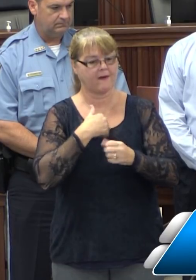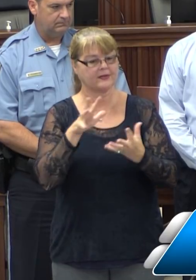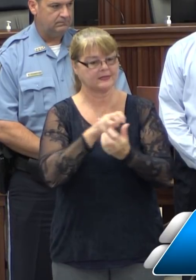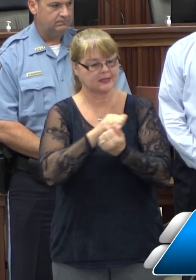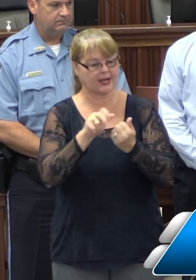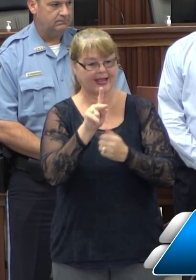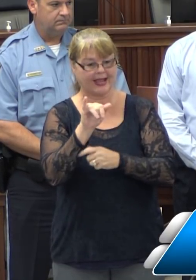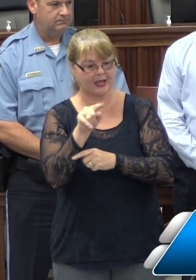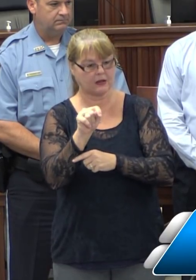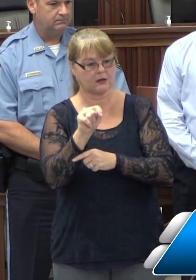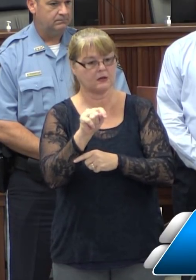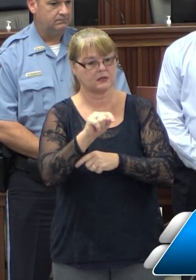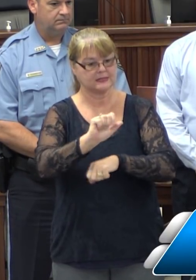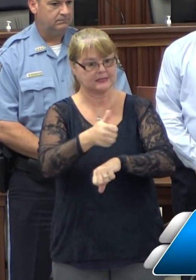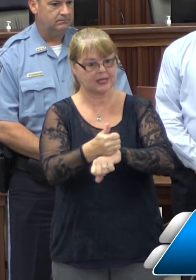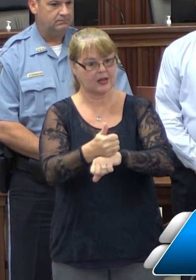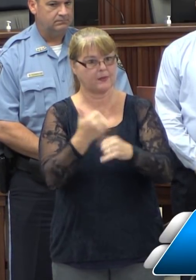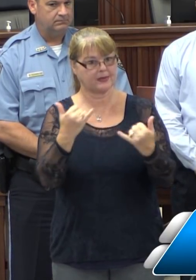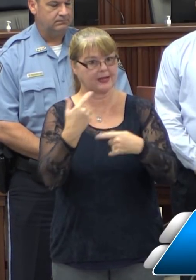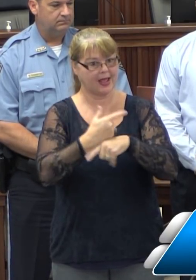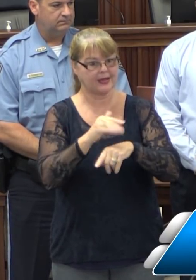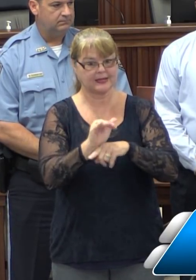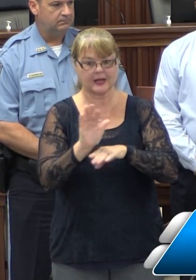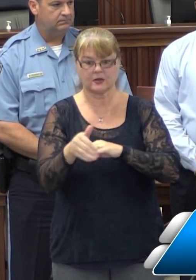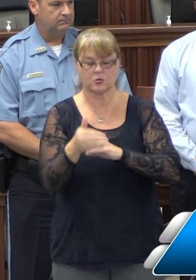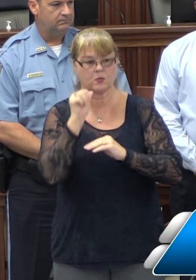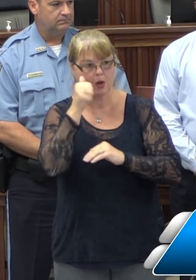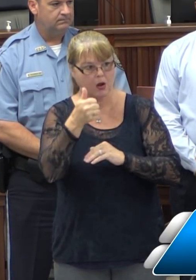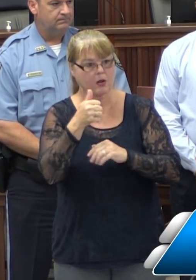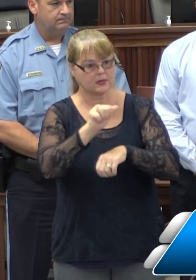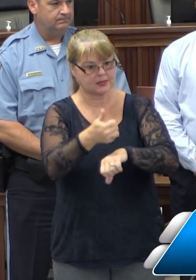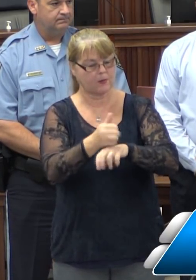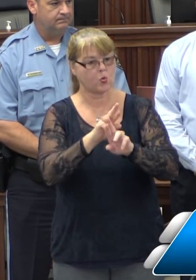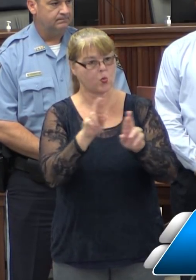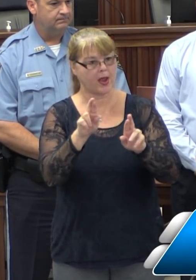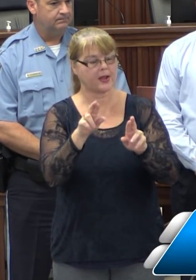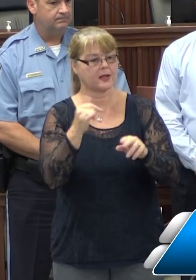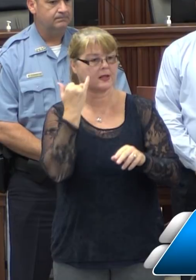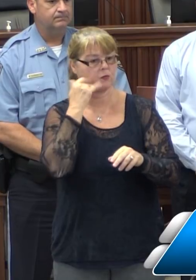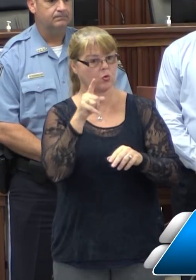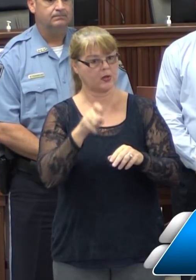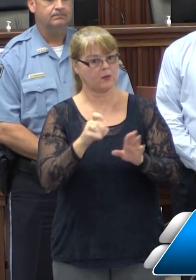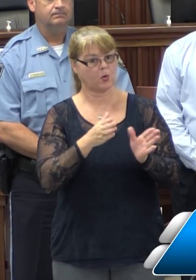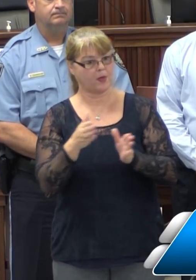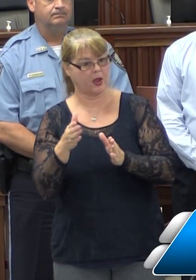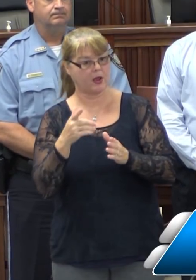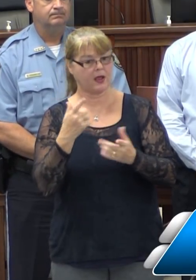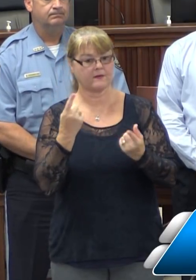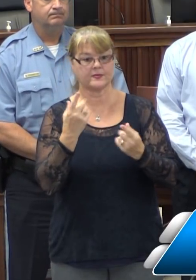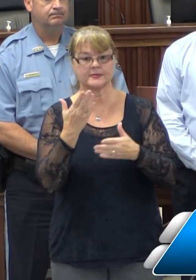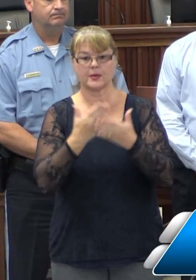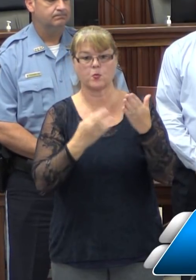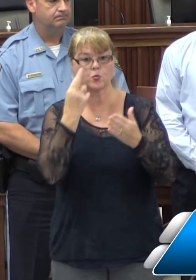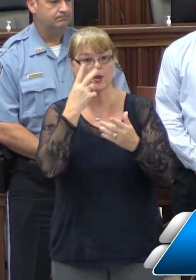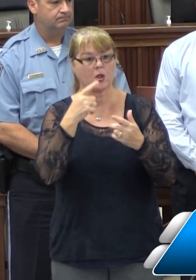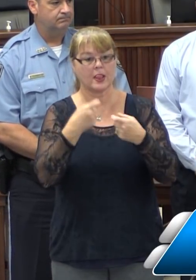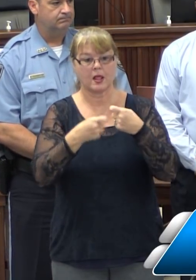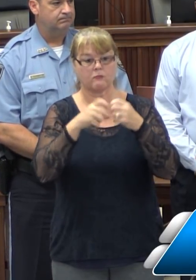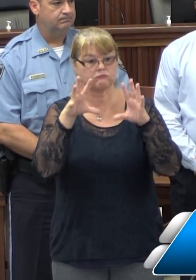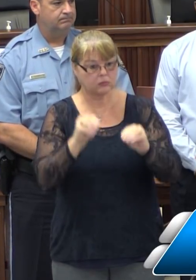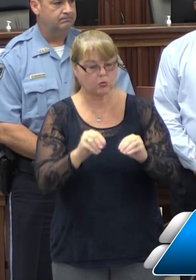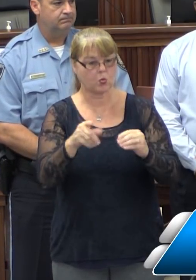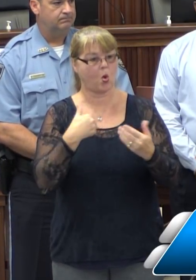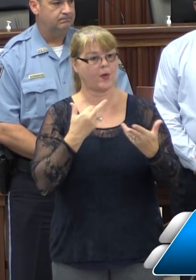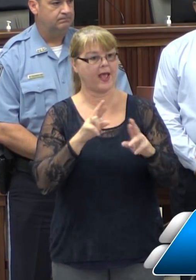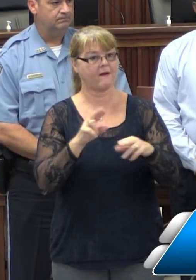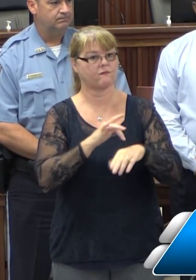disaster kit, go ahead and assemble one today, tonight, tomorrow. Go ahead and put that together. If we do happen to lose power for whatever reason, you've got that